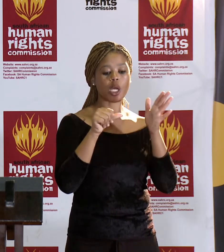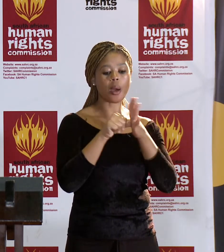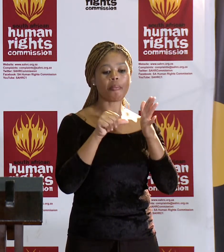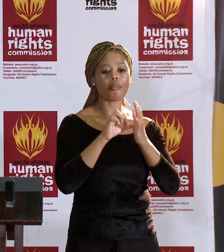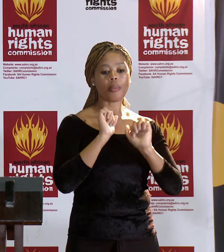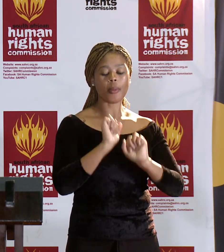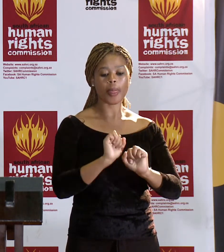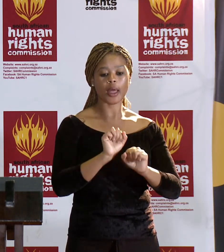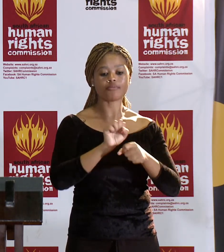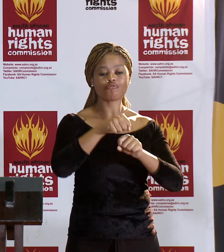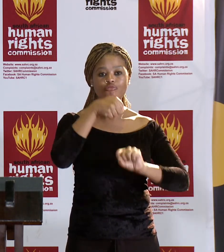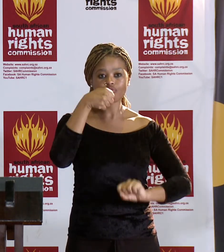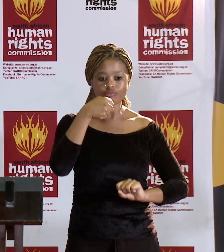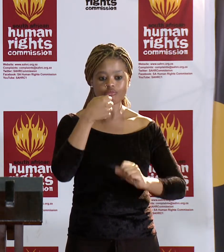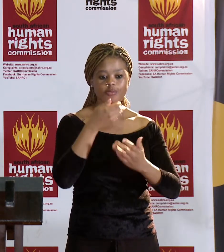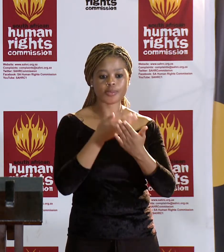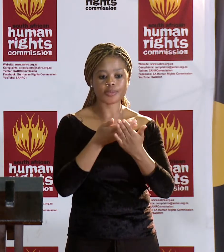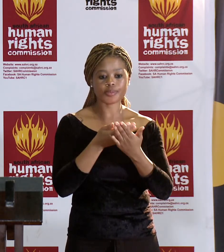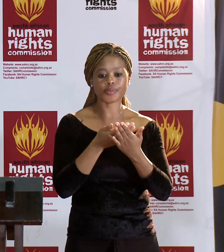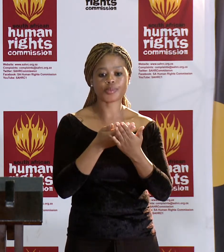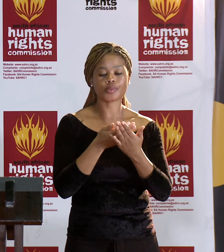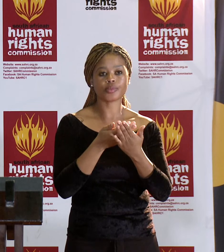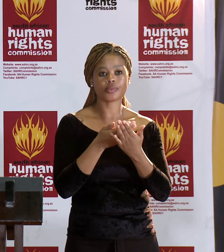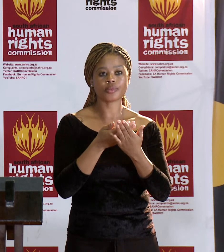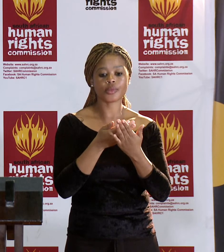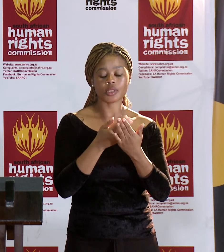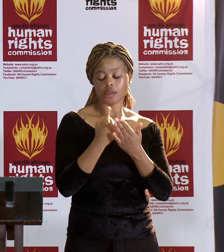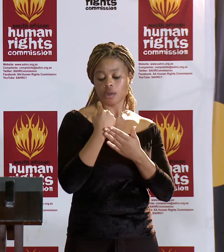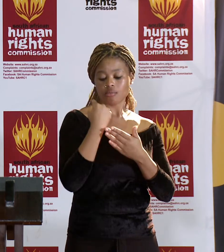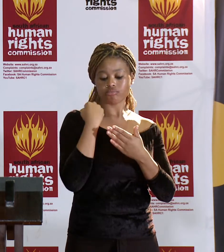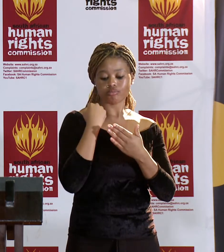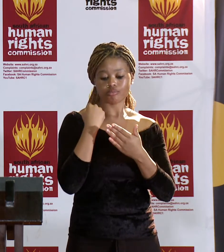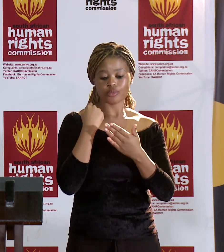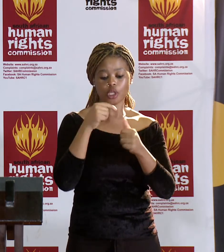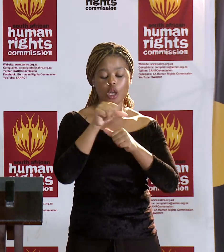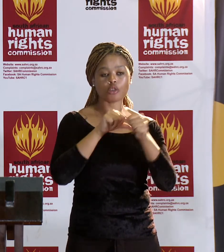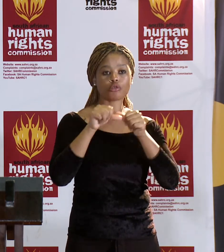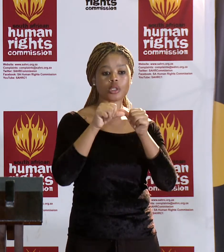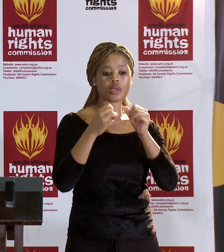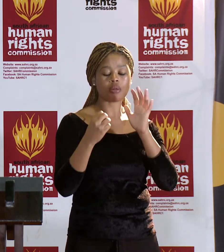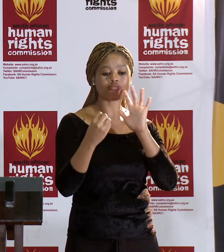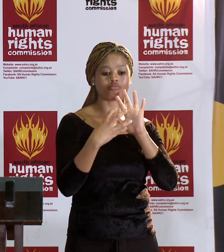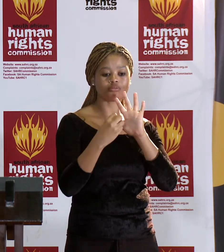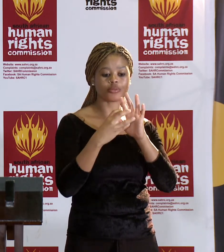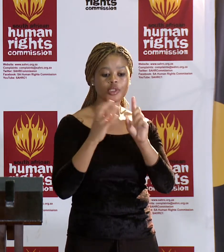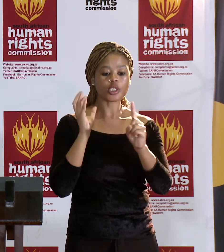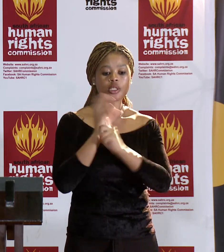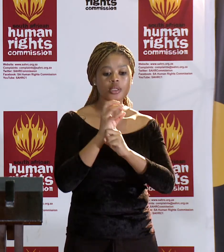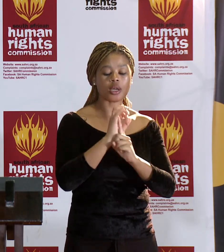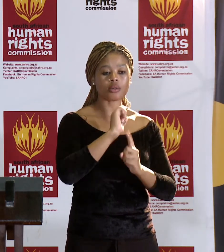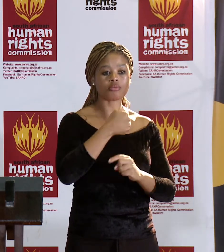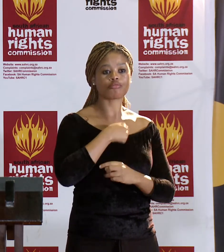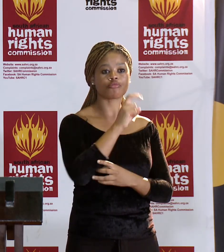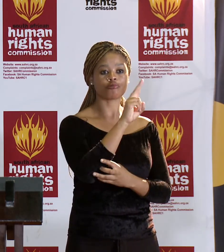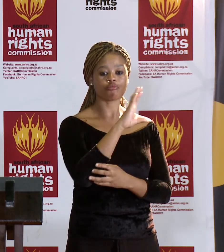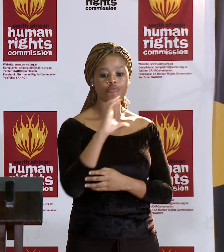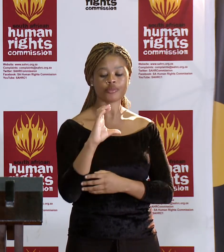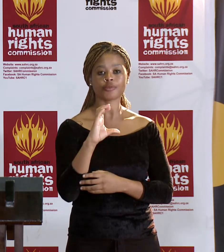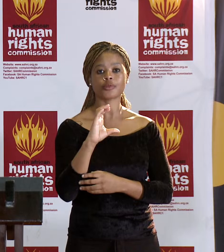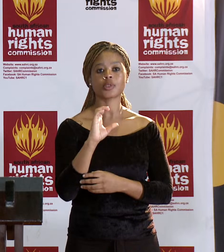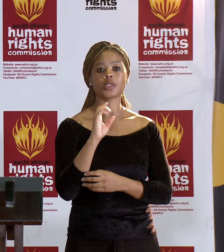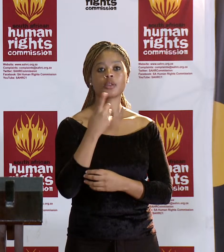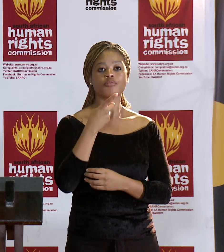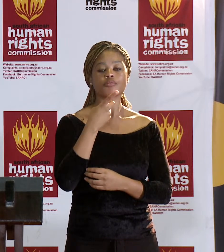importance of the Charter has been highlighted by a recent social media attack on our own Vice-Chancellor that reeks